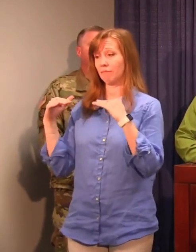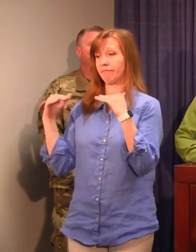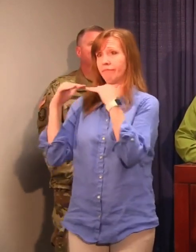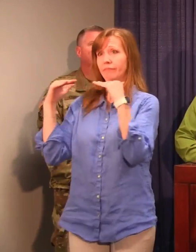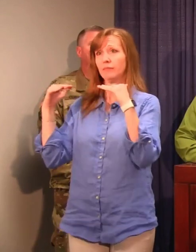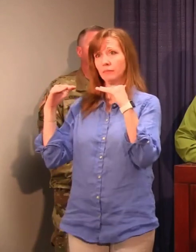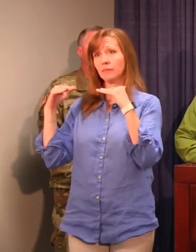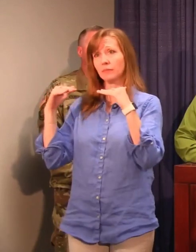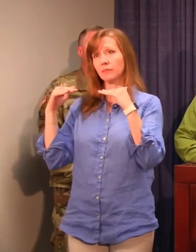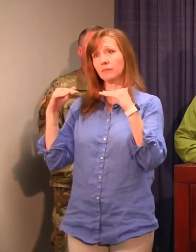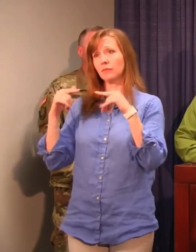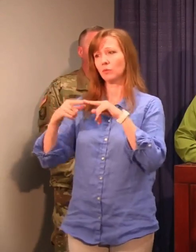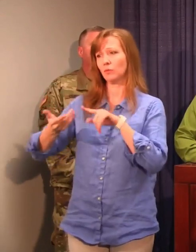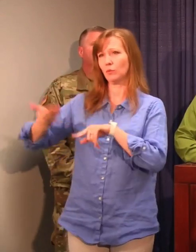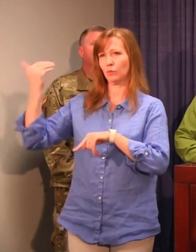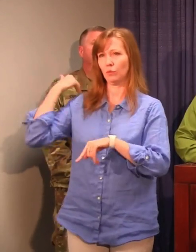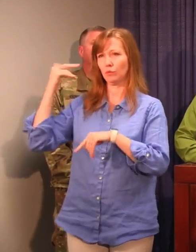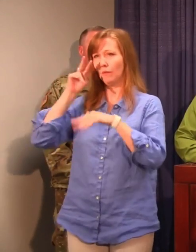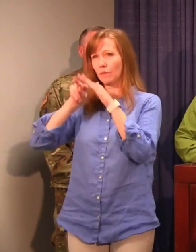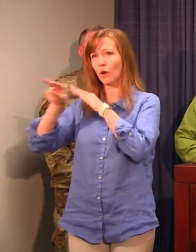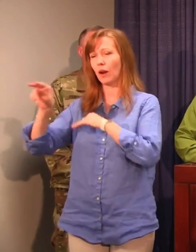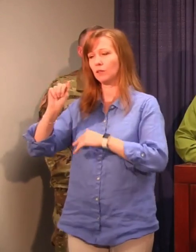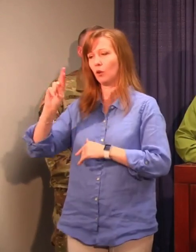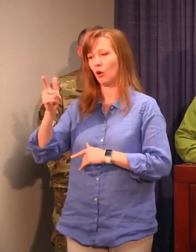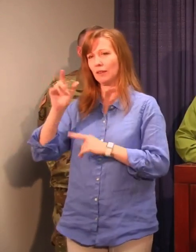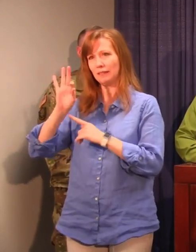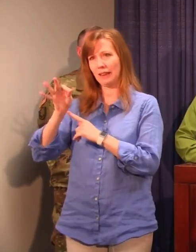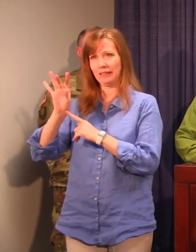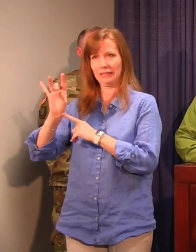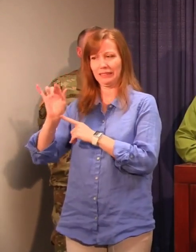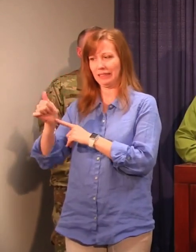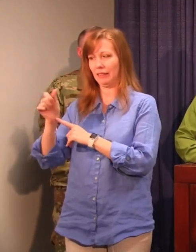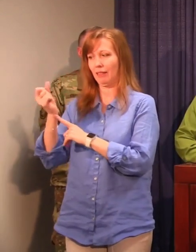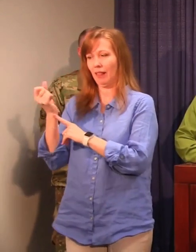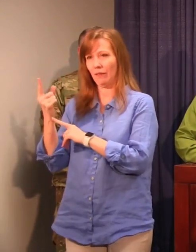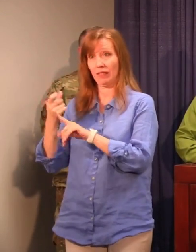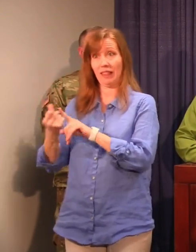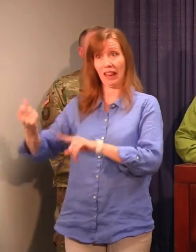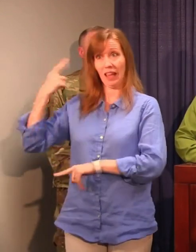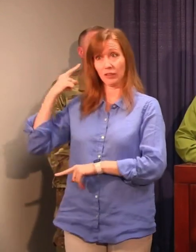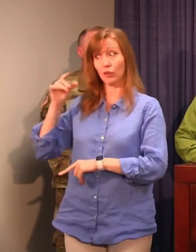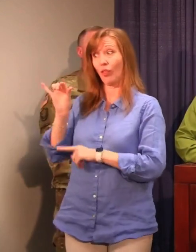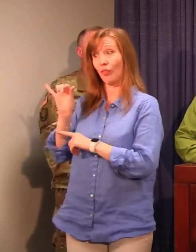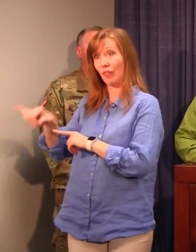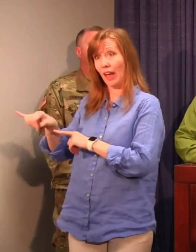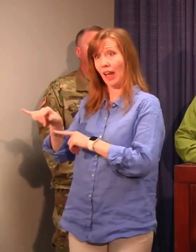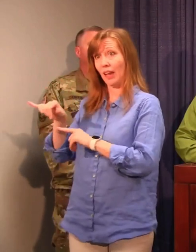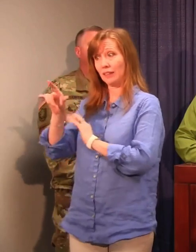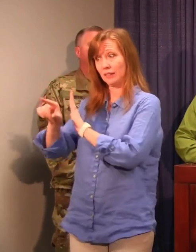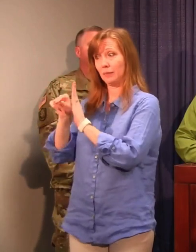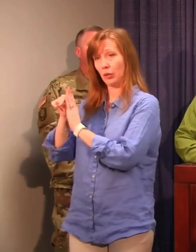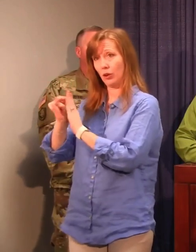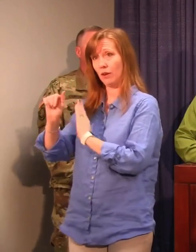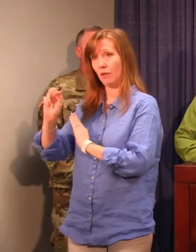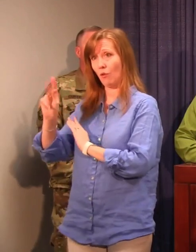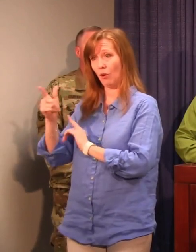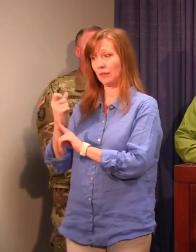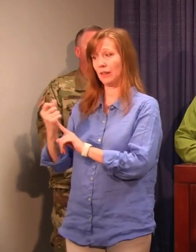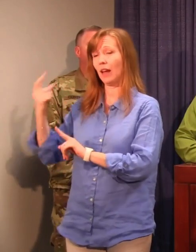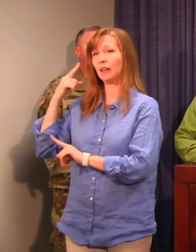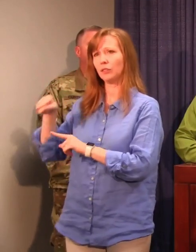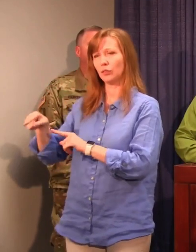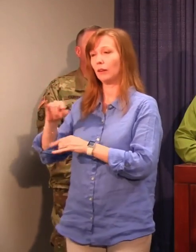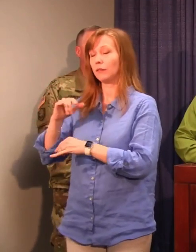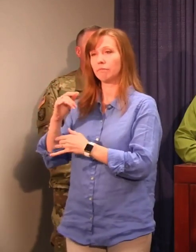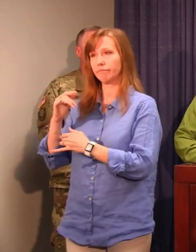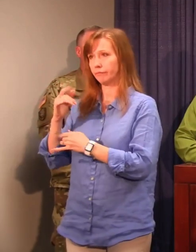forecasted August 9th, 10th, and 11th of last year, where we ended up with 23 inches of